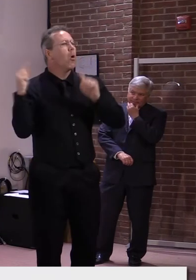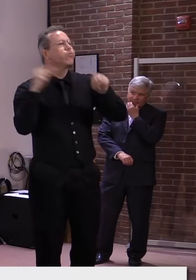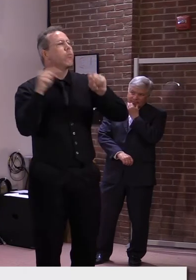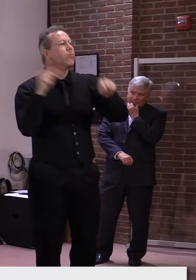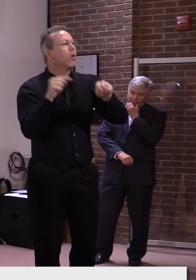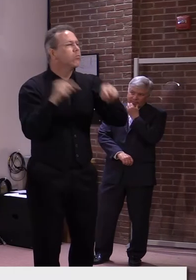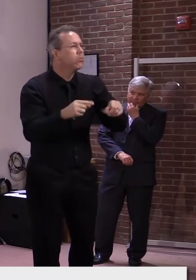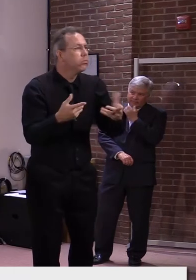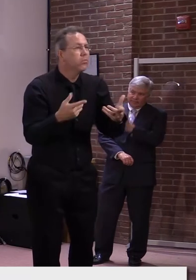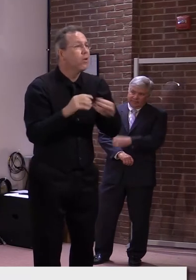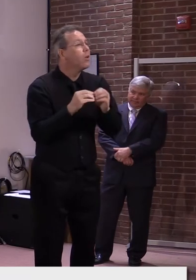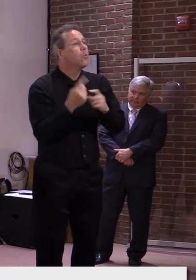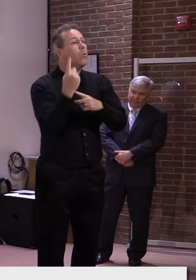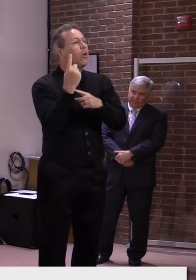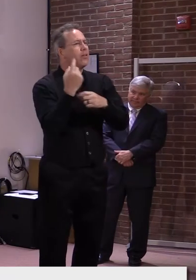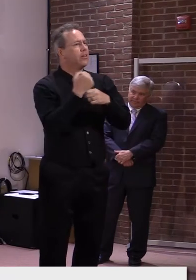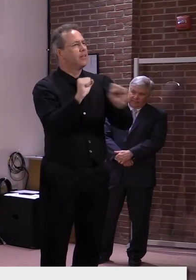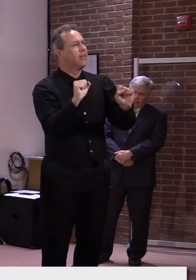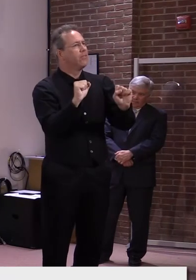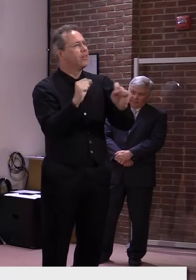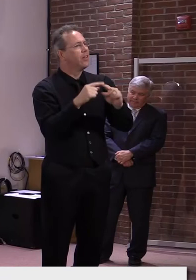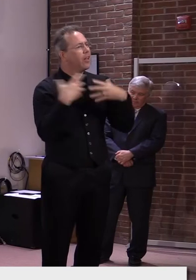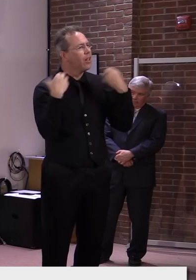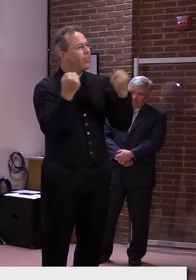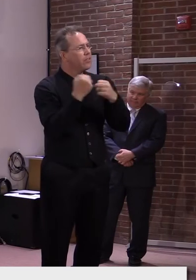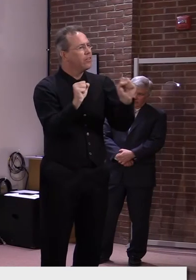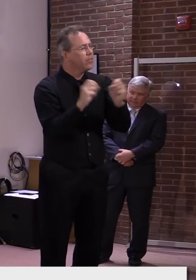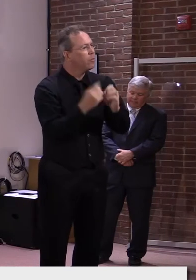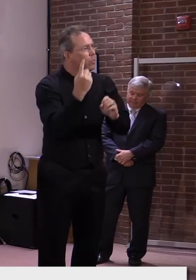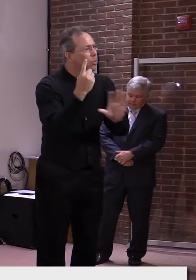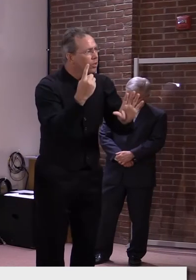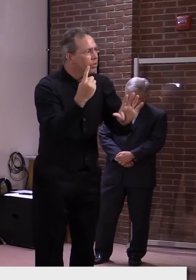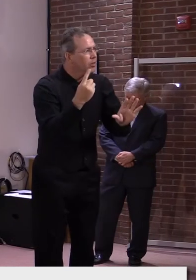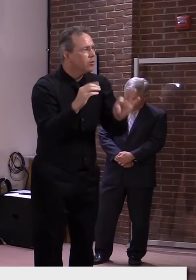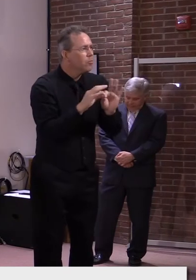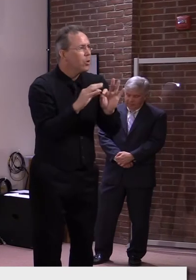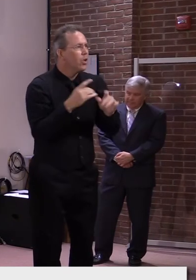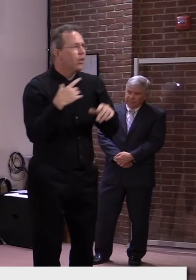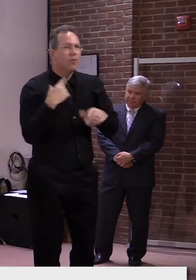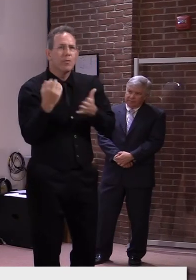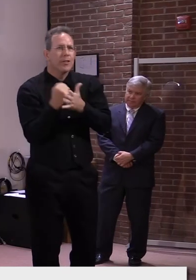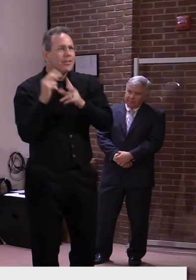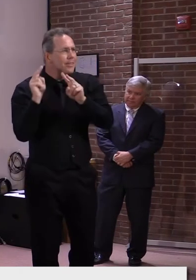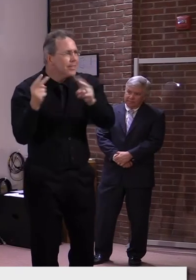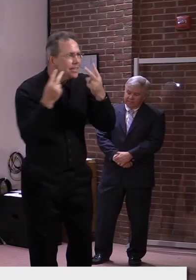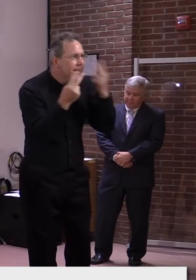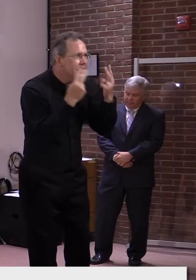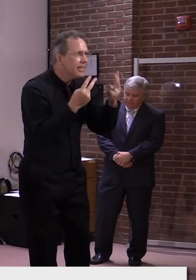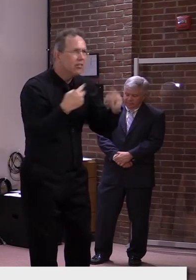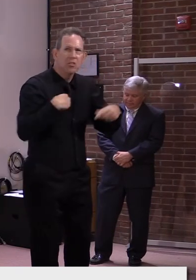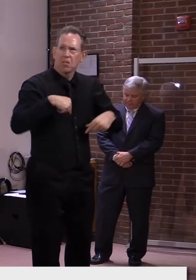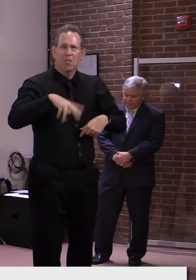hurt. Keeping them here, keeping them here is really the trick.